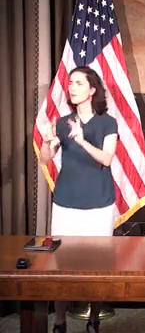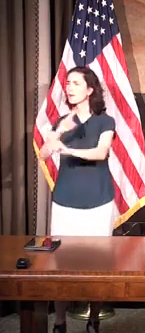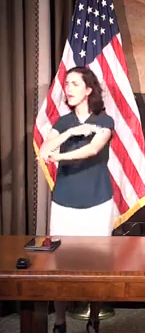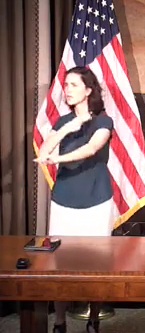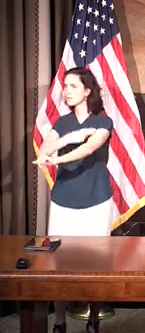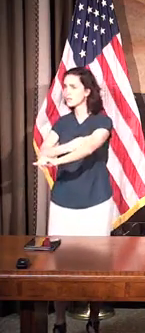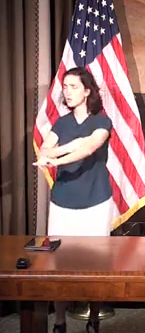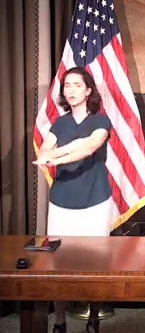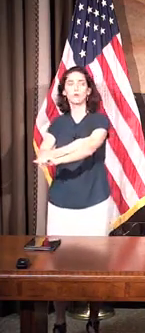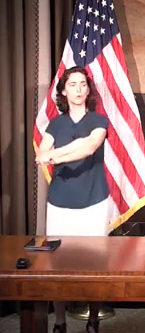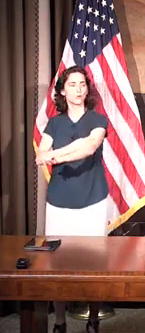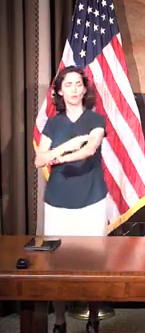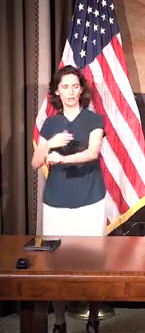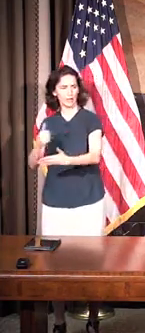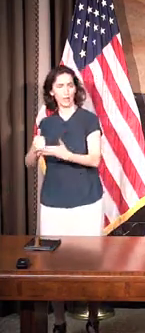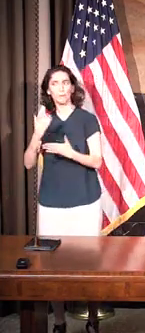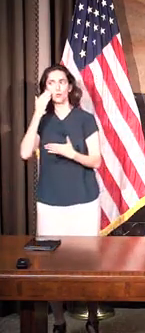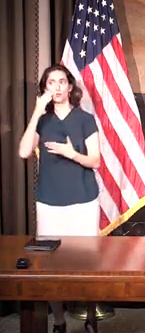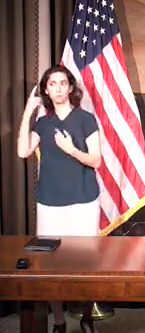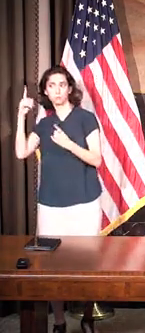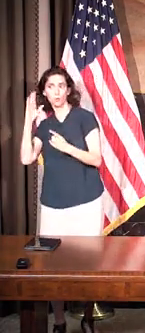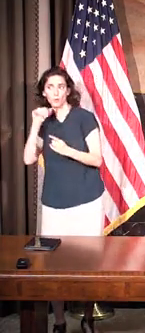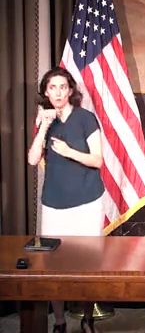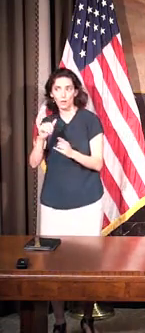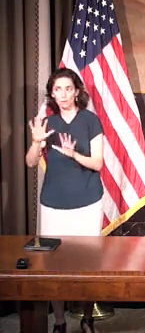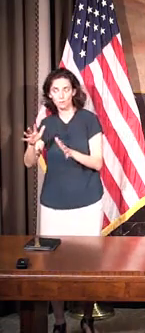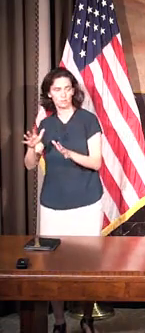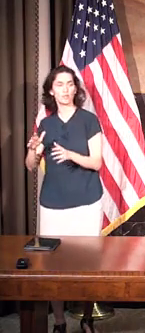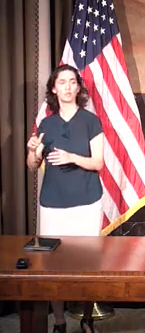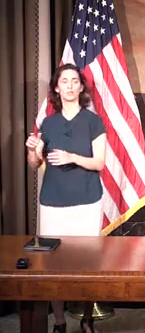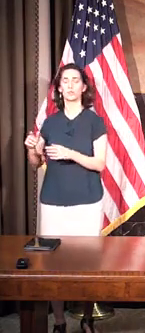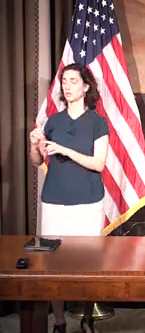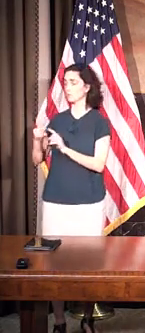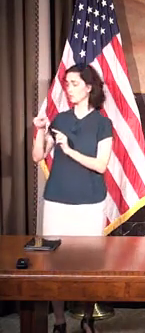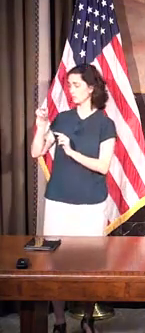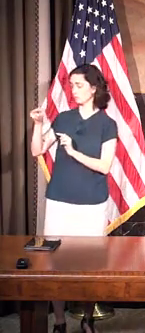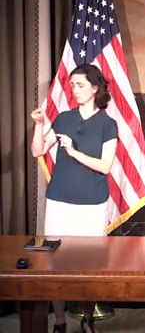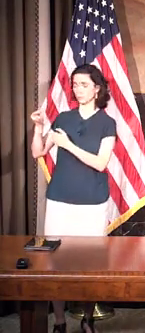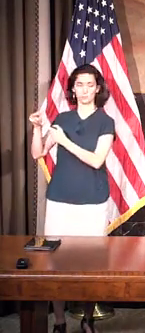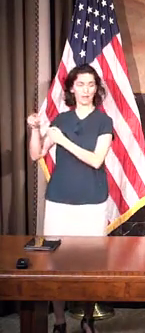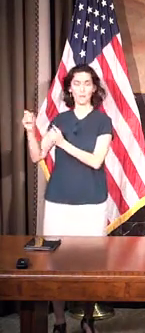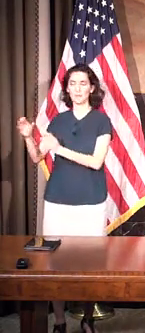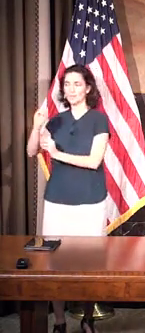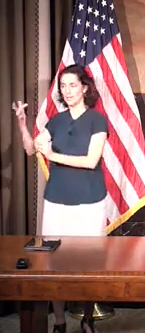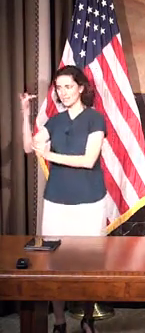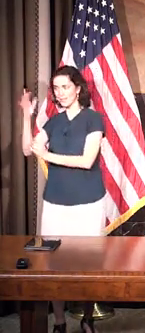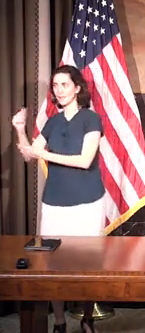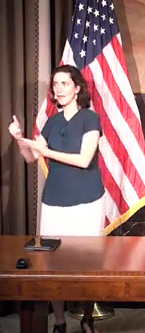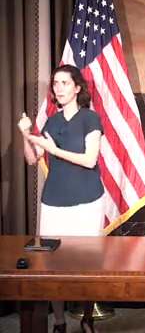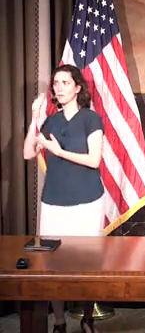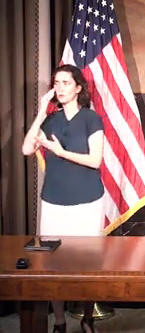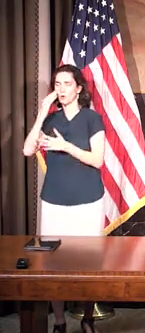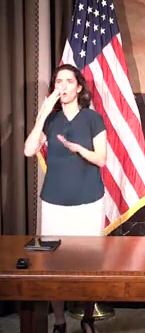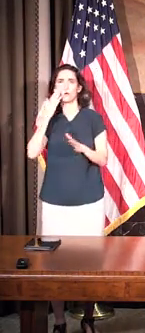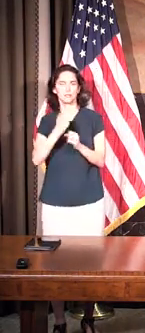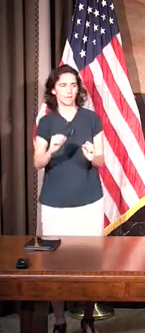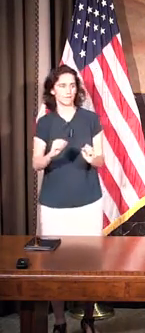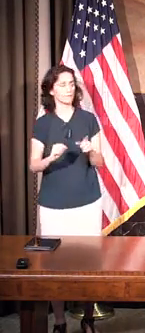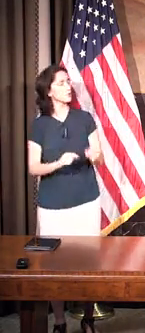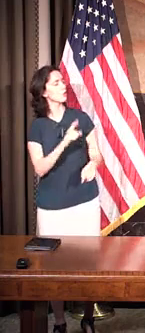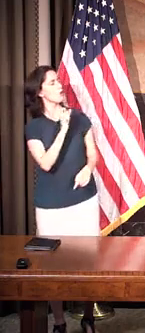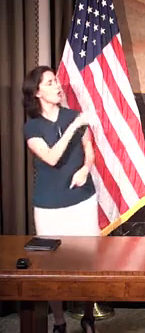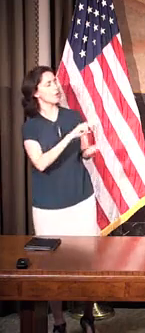shows up in that percent positivity. So you're comfortable, like Tigerland, for instance, was a big hotspot. LSU students, if they're over 21, can